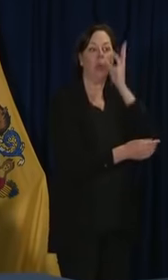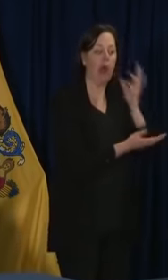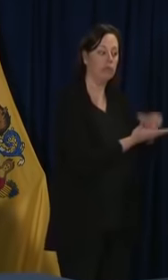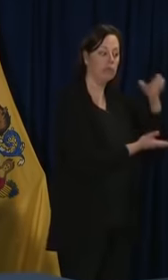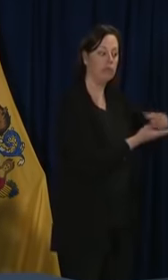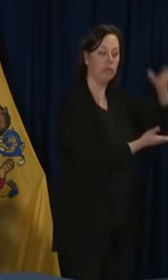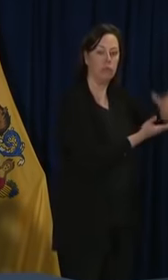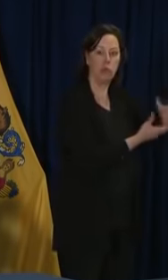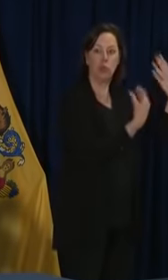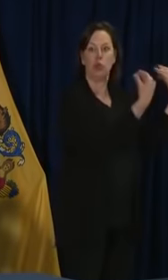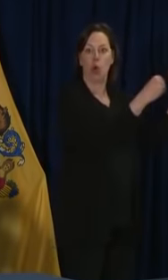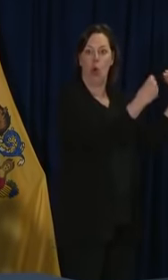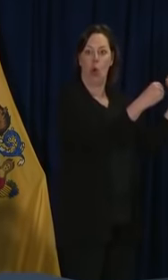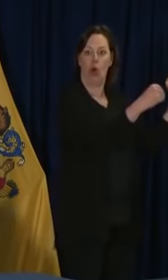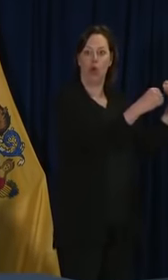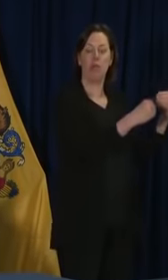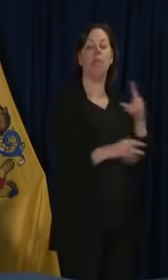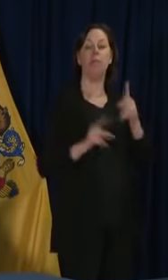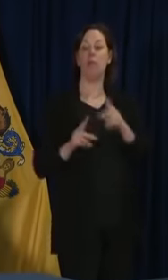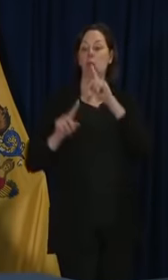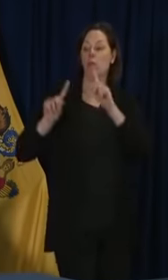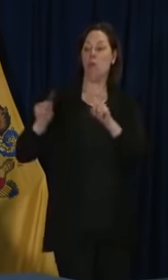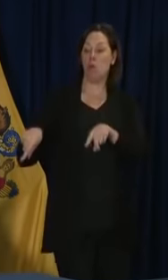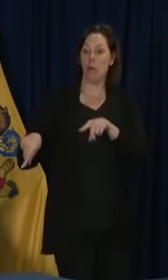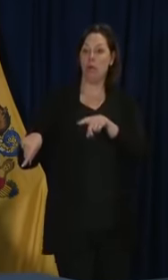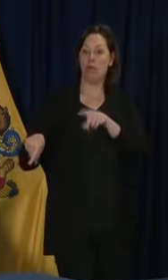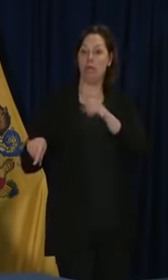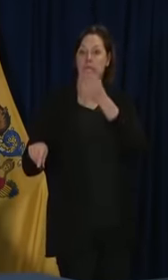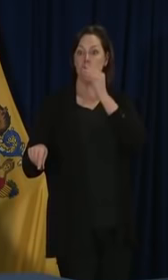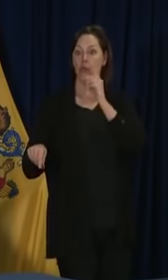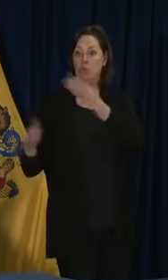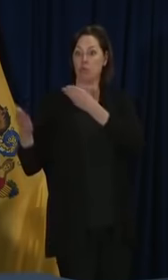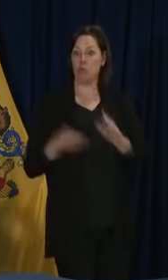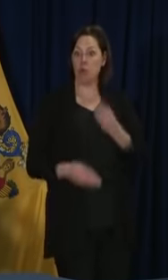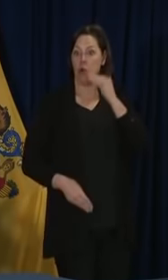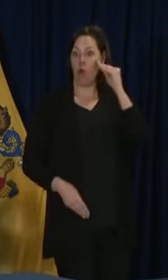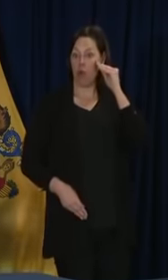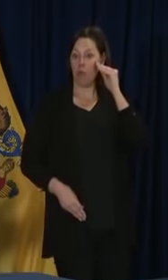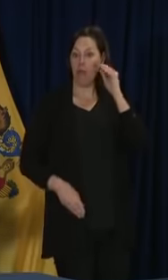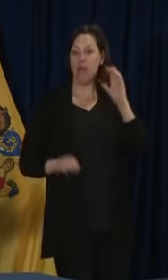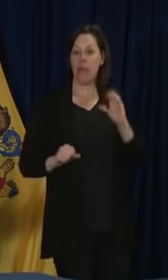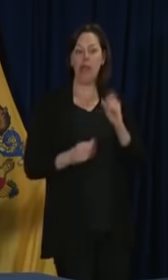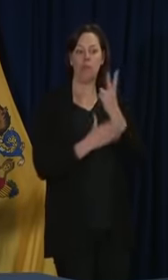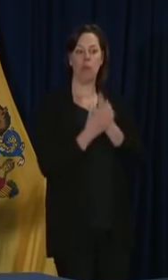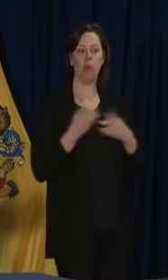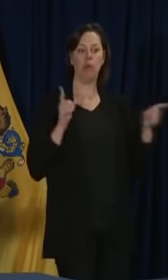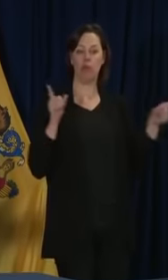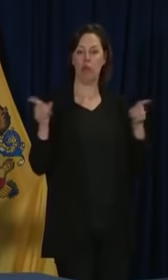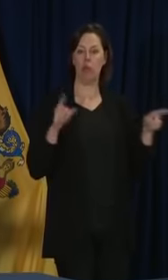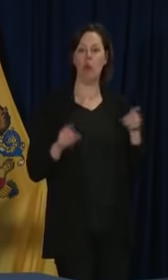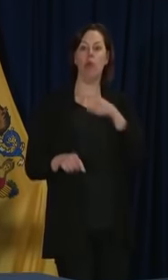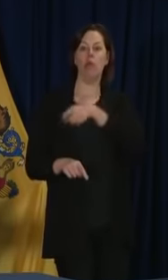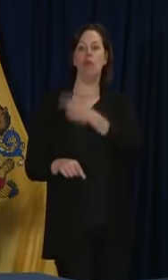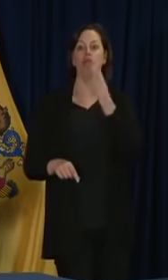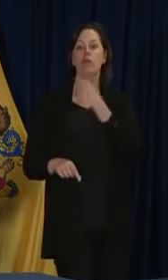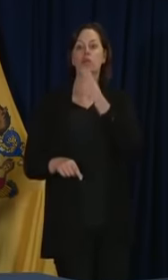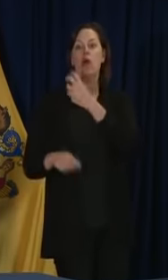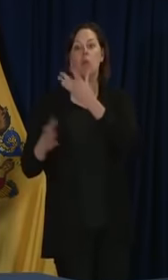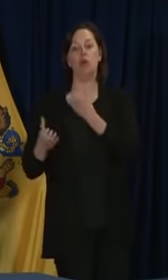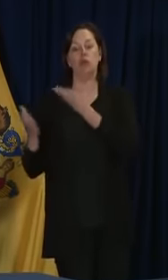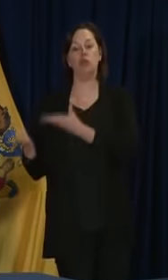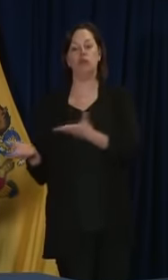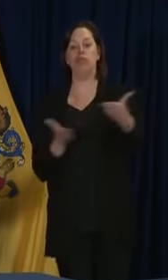original packaging for takeout only, but there's no other waivers. Thank you. A couple more, and then we should probably wrap.